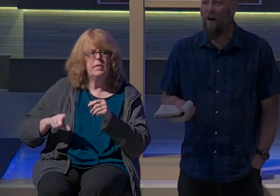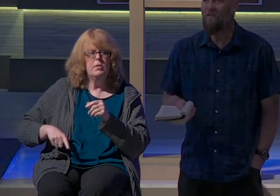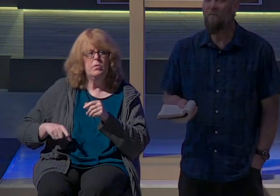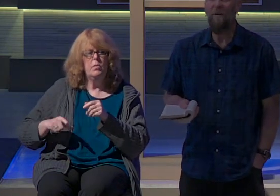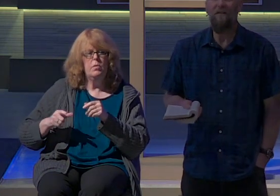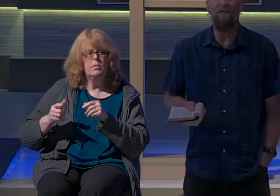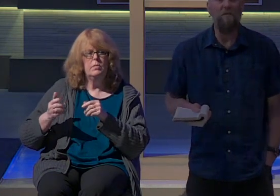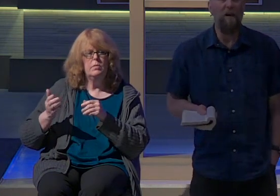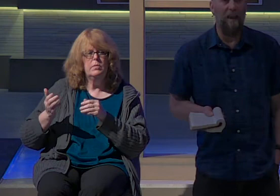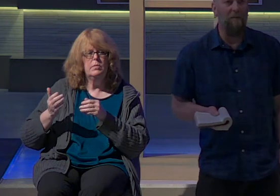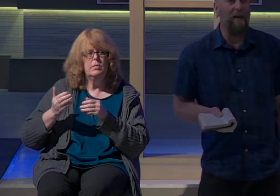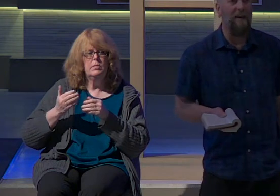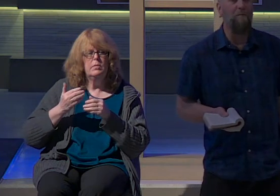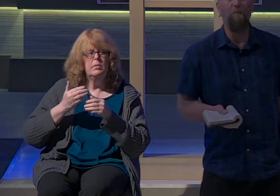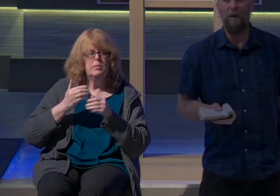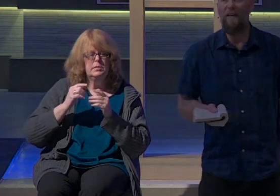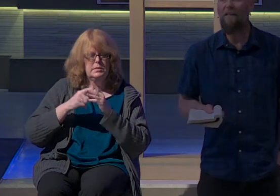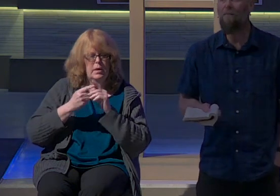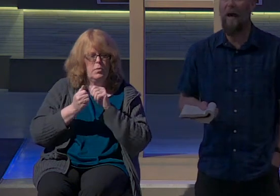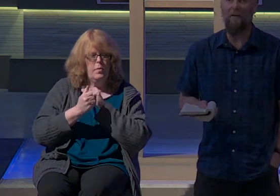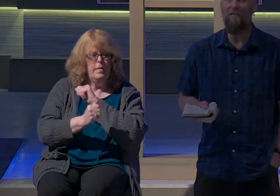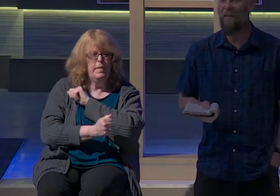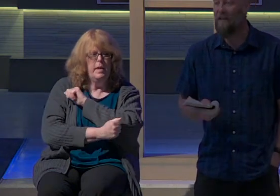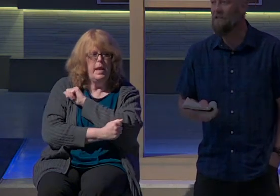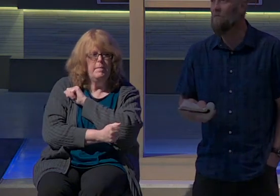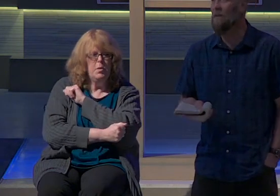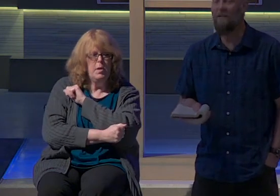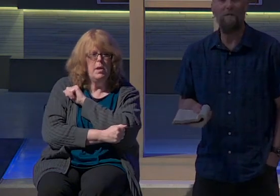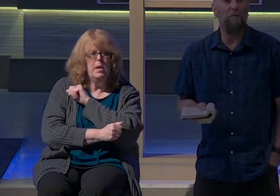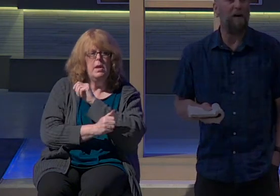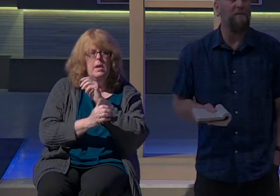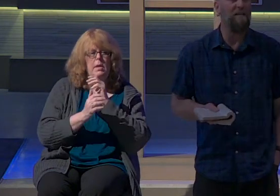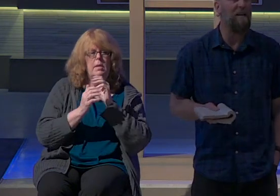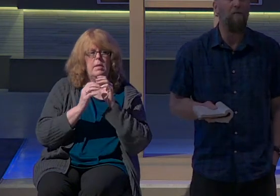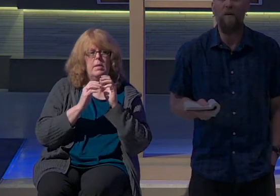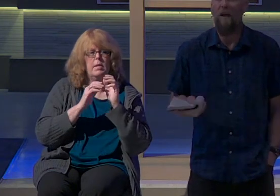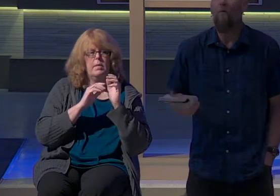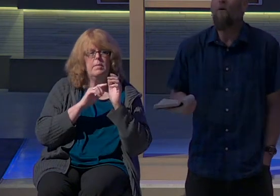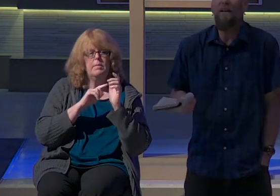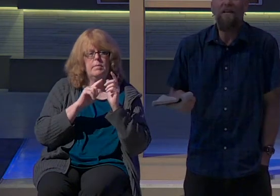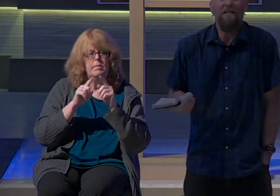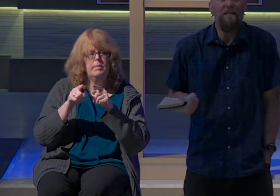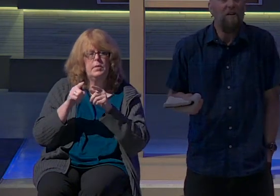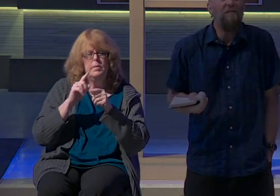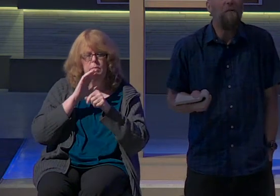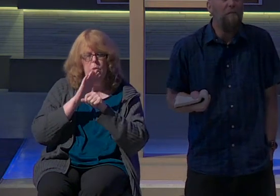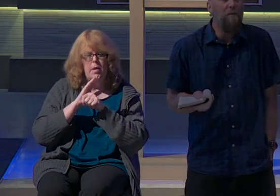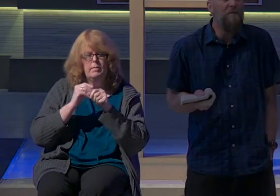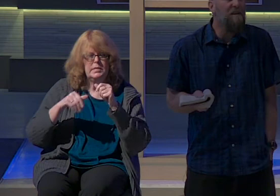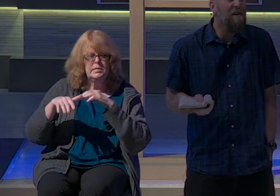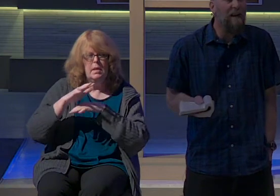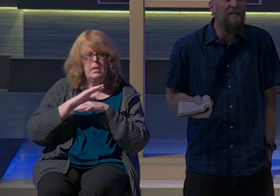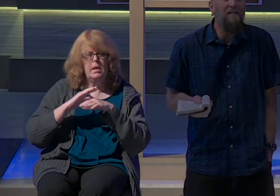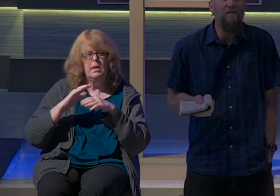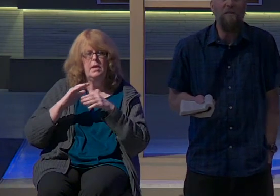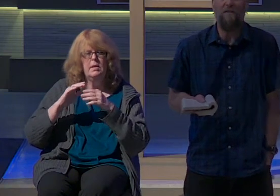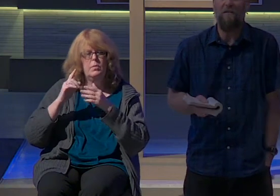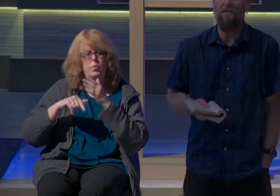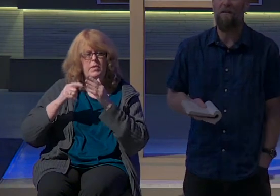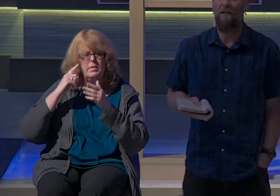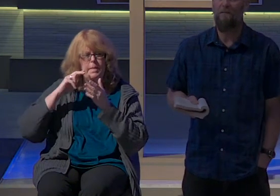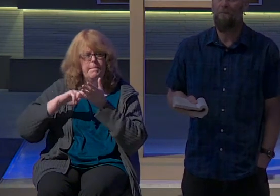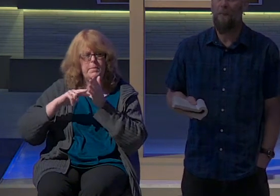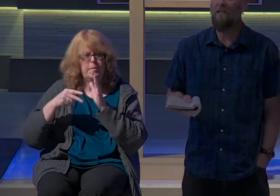bringing offspring through Abraham, bringing them out of Egypt into the promised land? What is this ultimate purpose that God has in doing